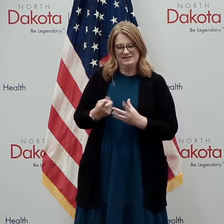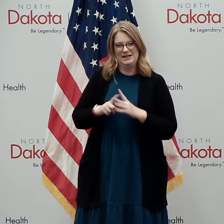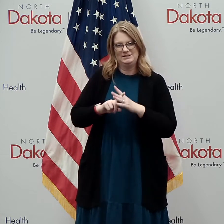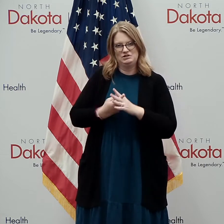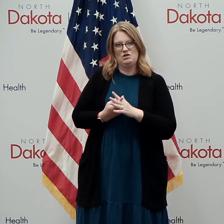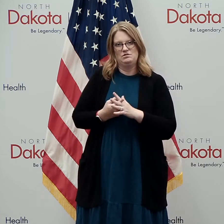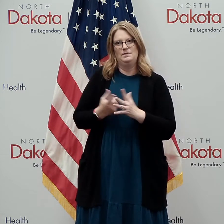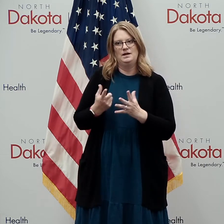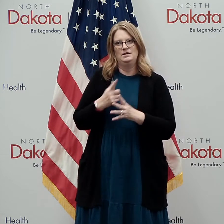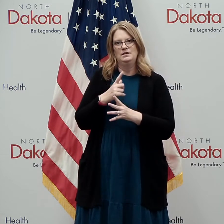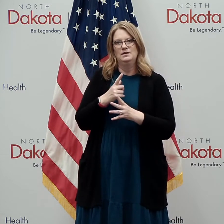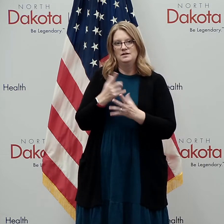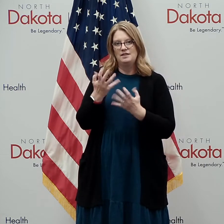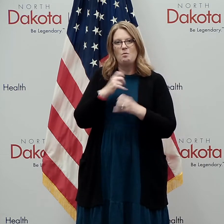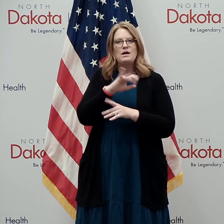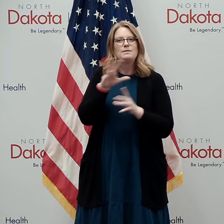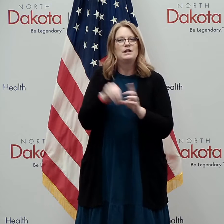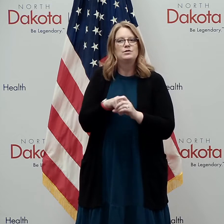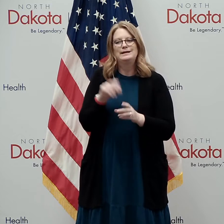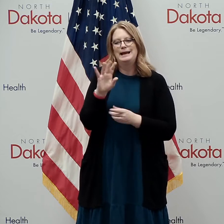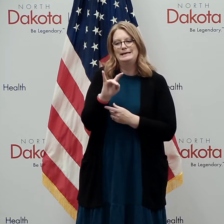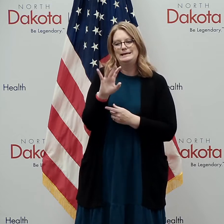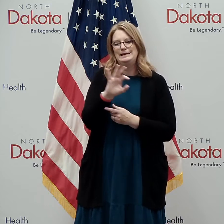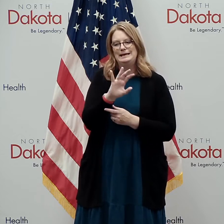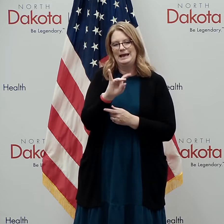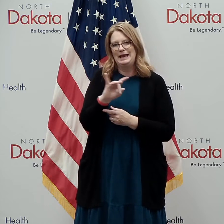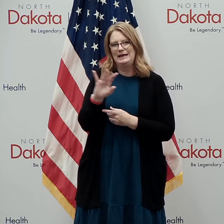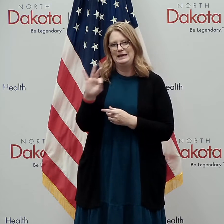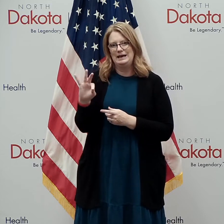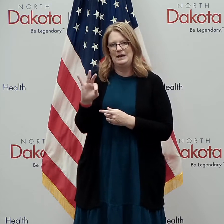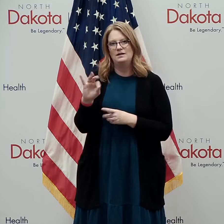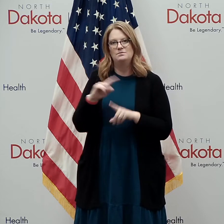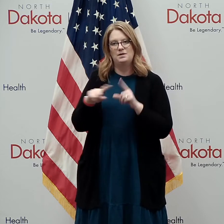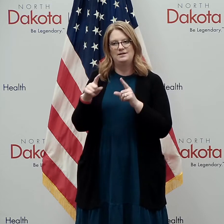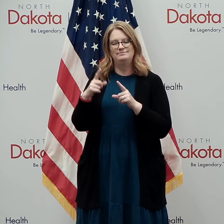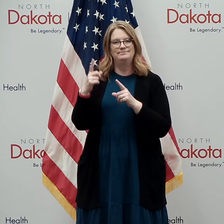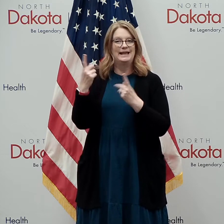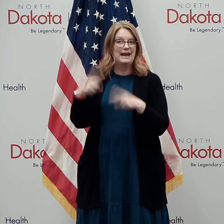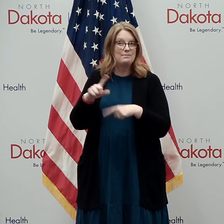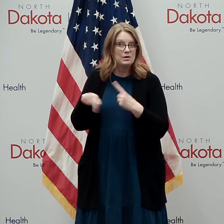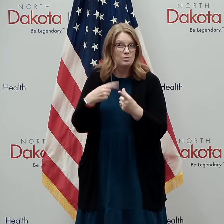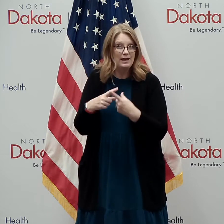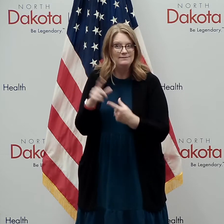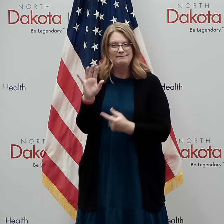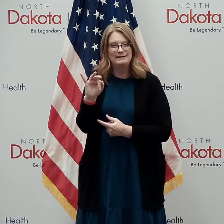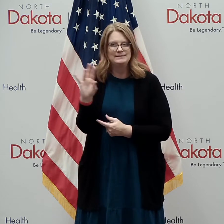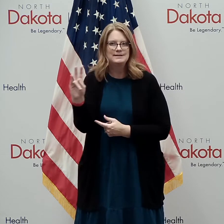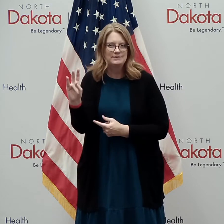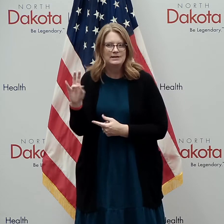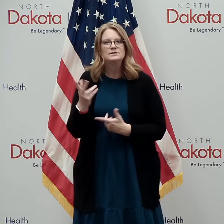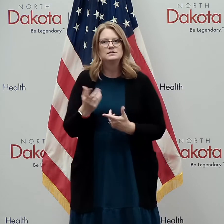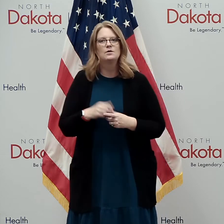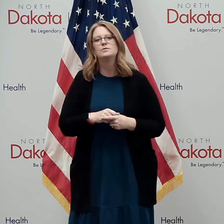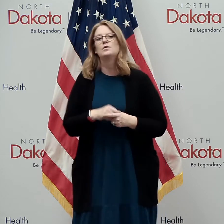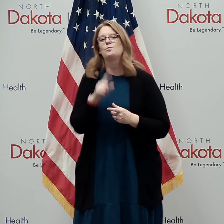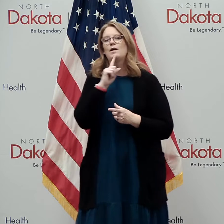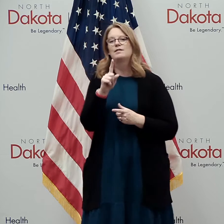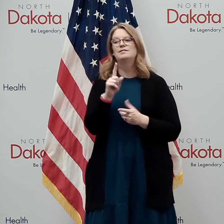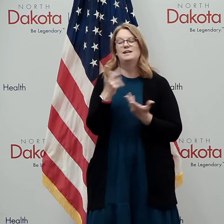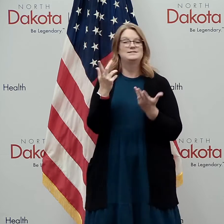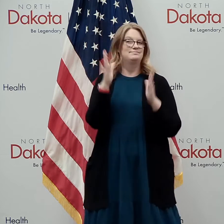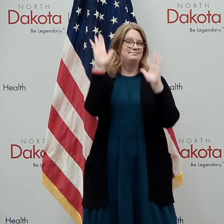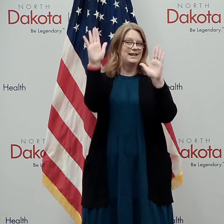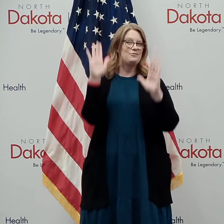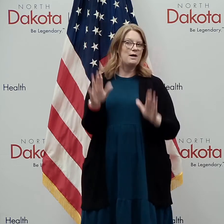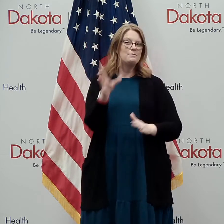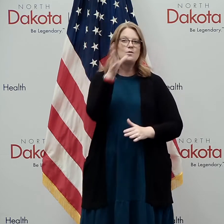for it to be included in 1889, but they got it done in 1917. So anyway, we're grateful to all of these incredible women and men who've